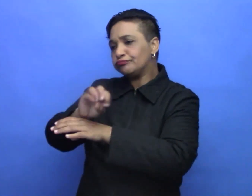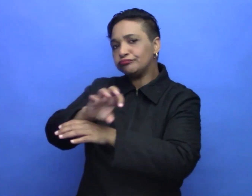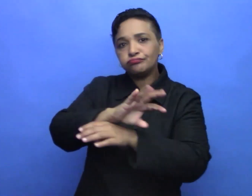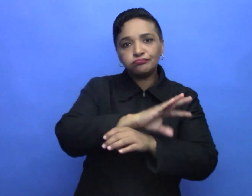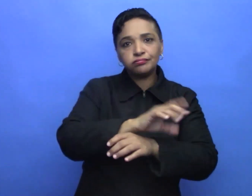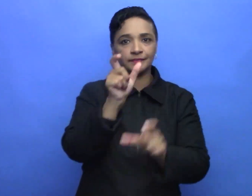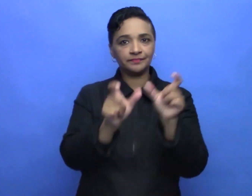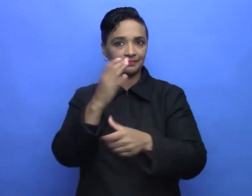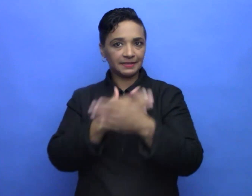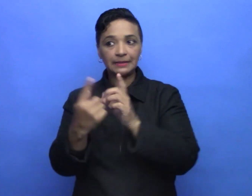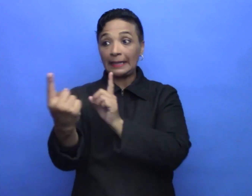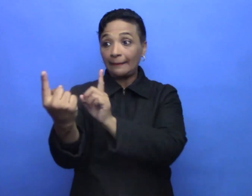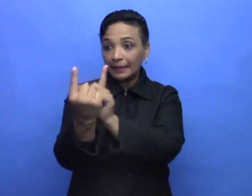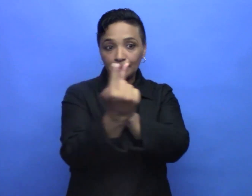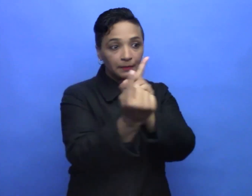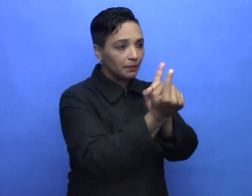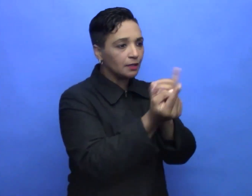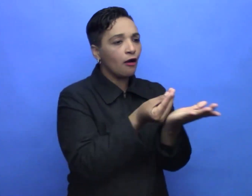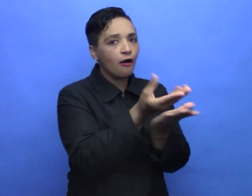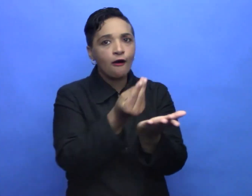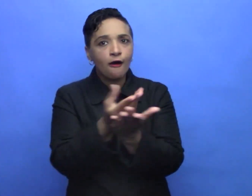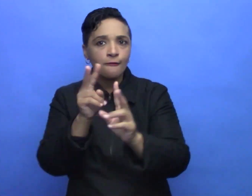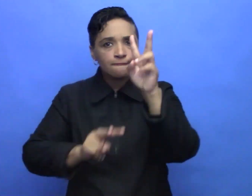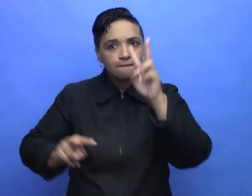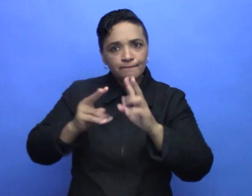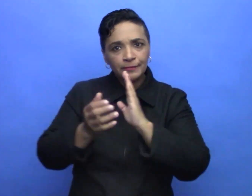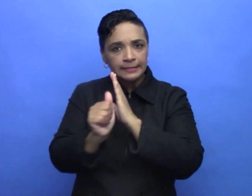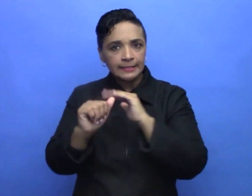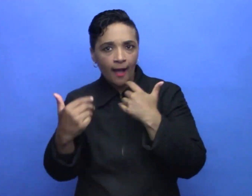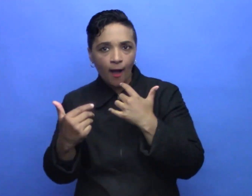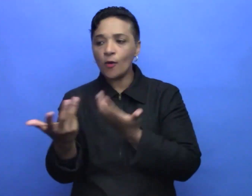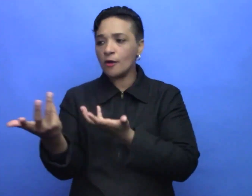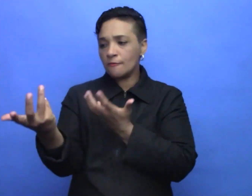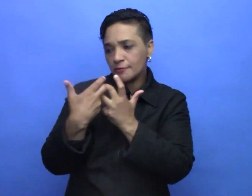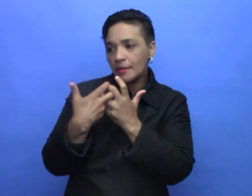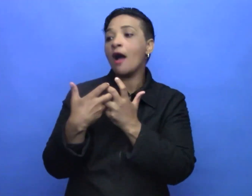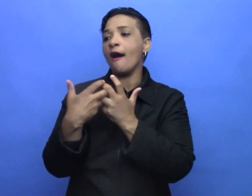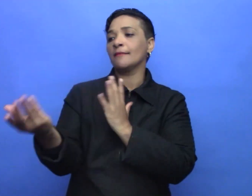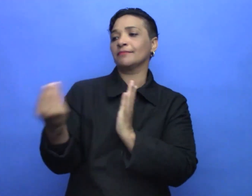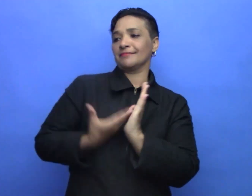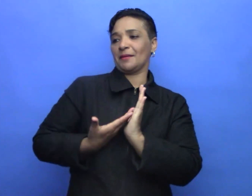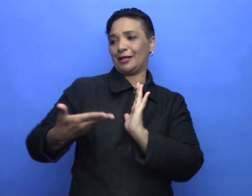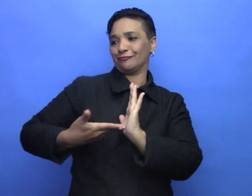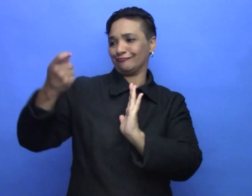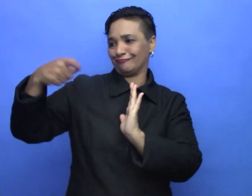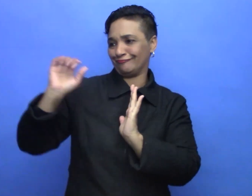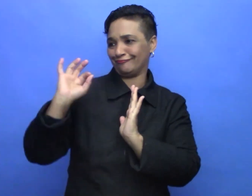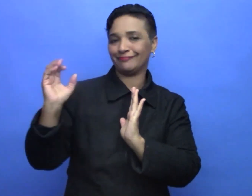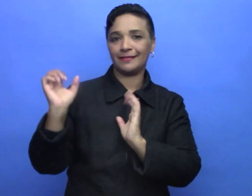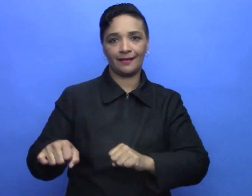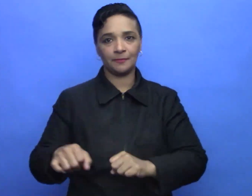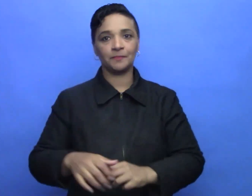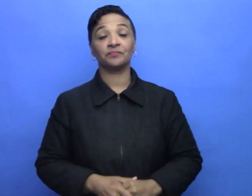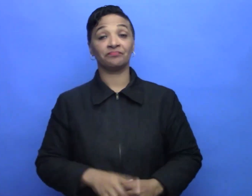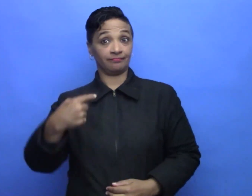with disabilities and assessing their skills and encouraging them to apply. For me, for instance, when I